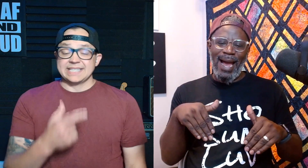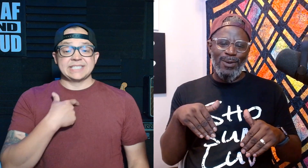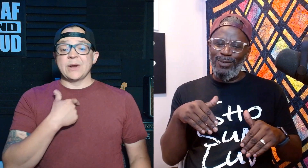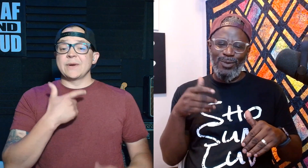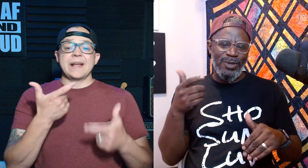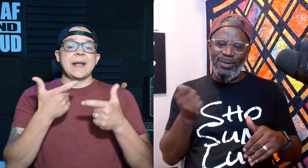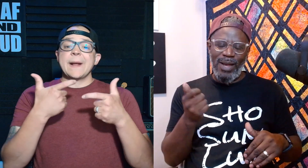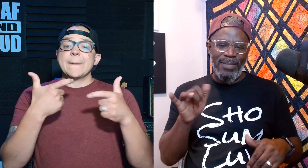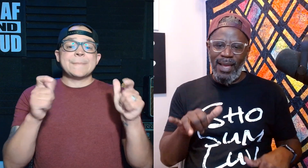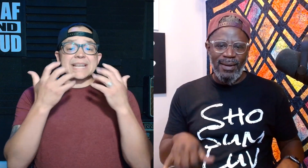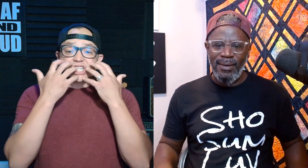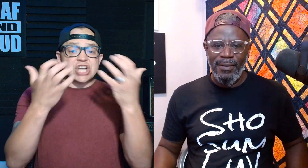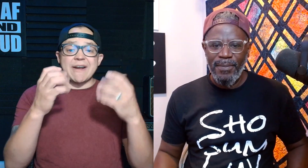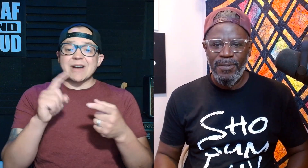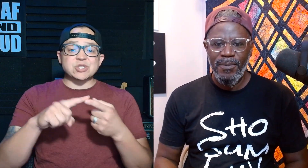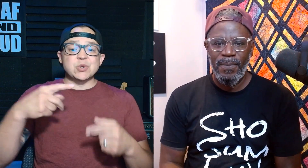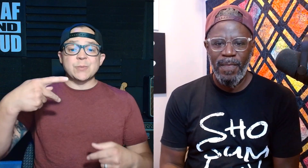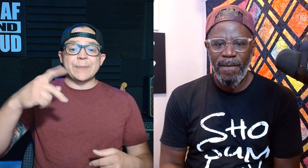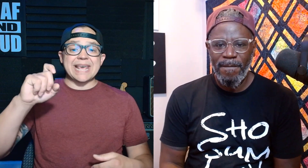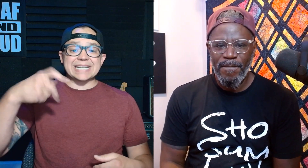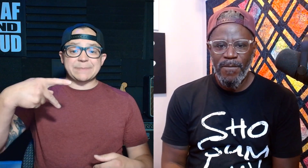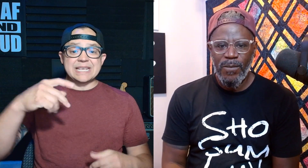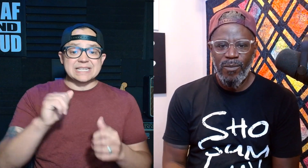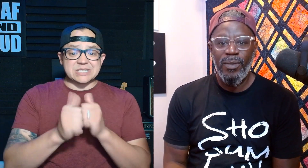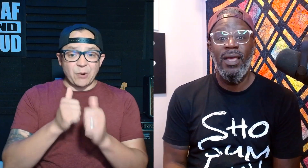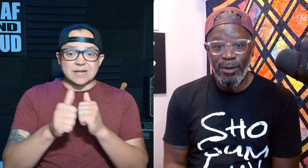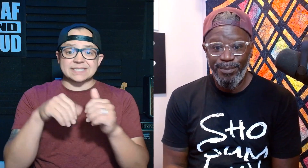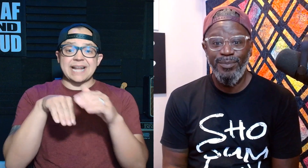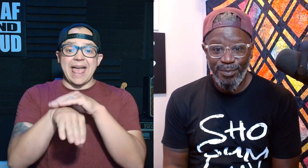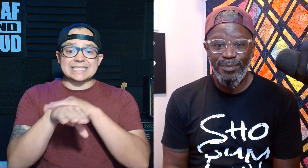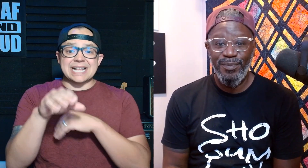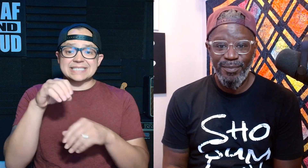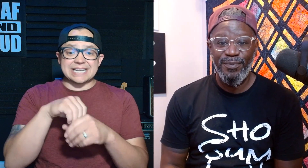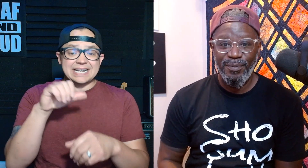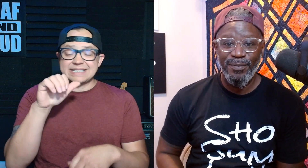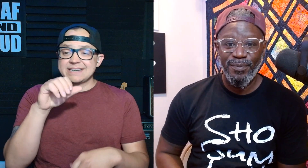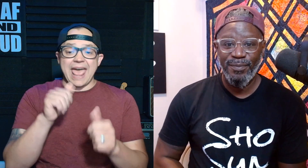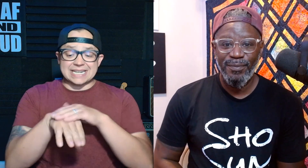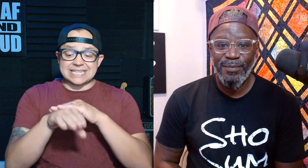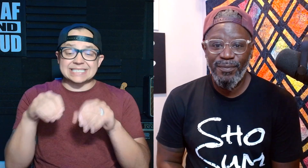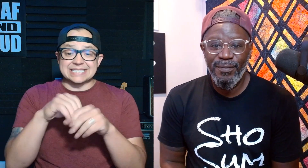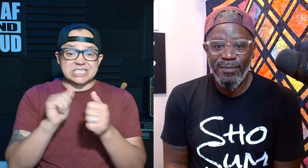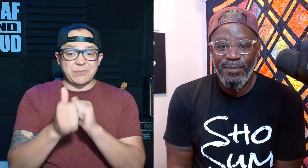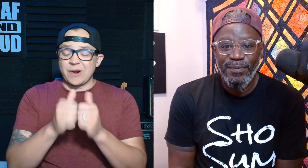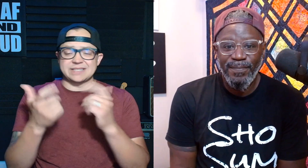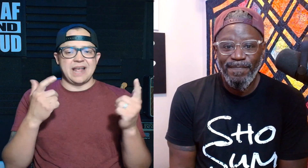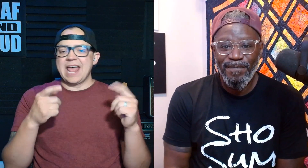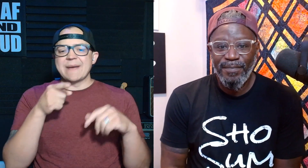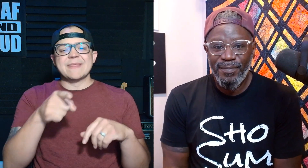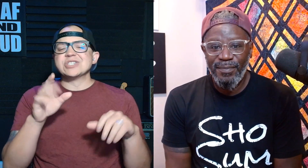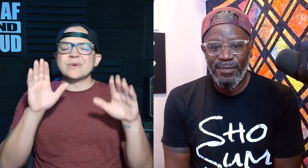be down to subscribe to that. Big shout out to PXP Sports, Access in